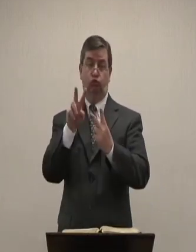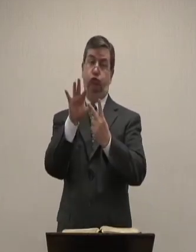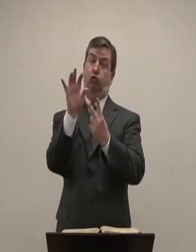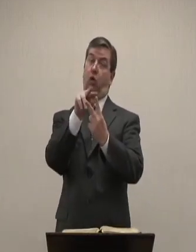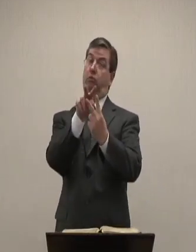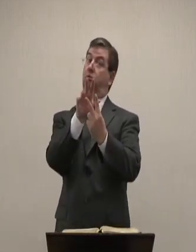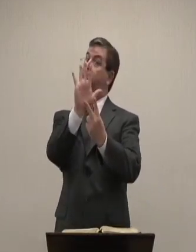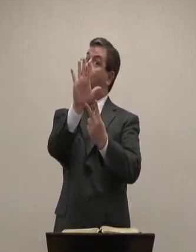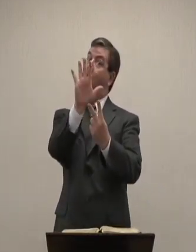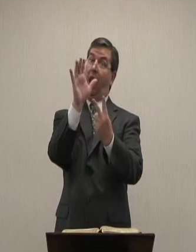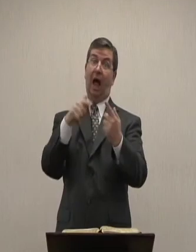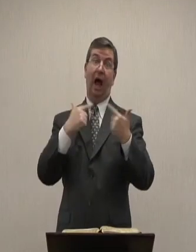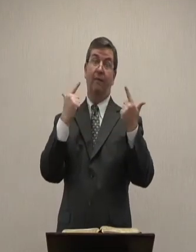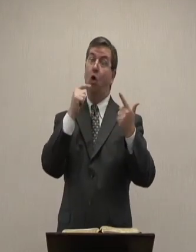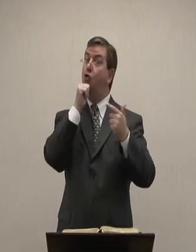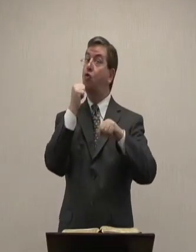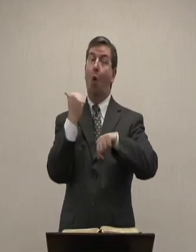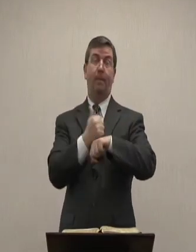anger. It's your choice.